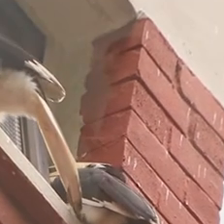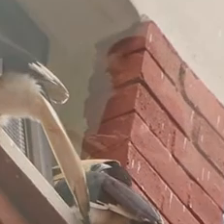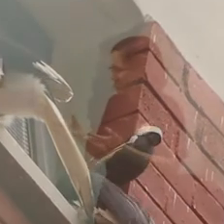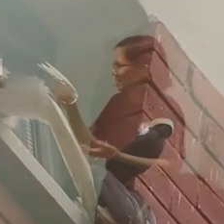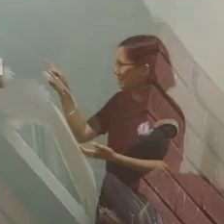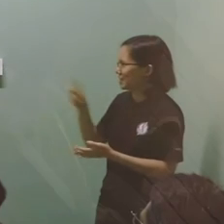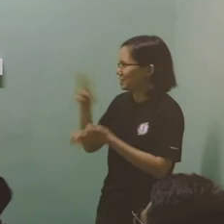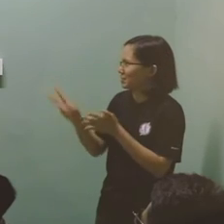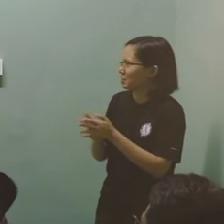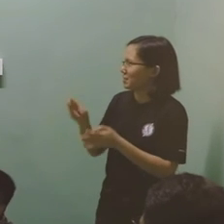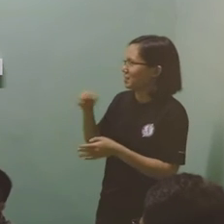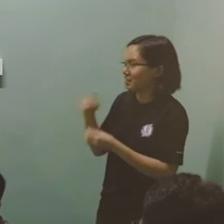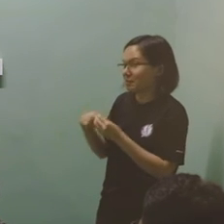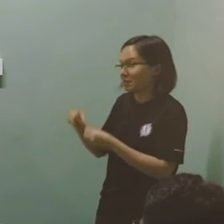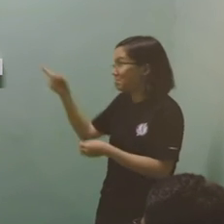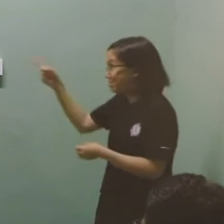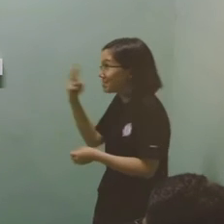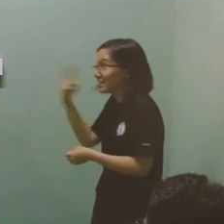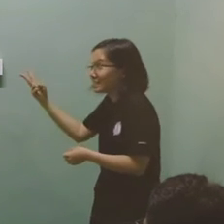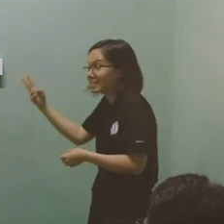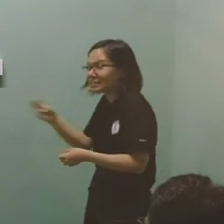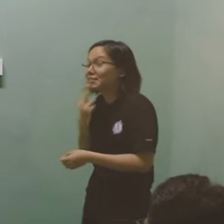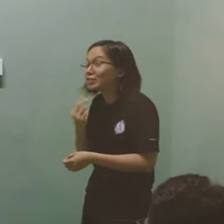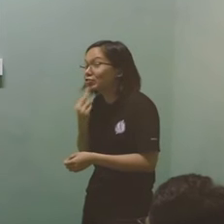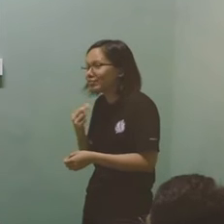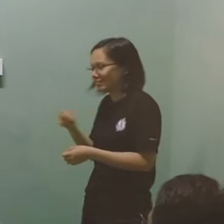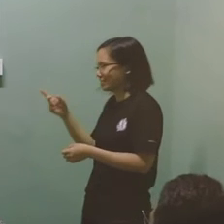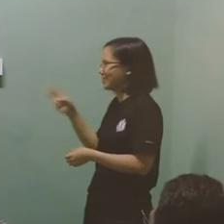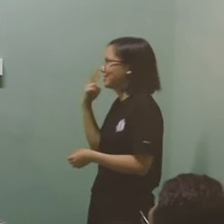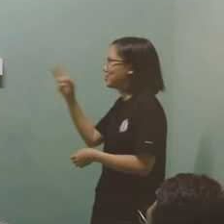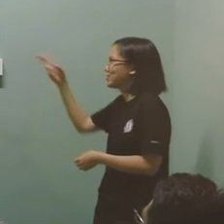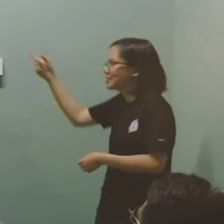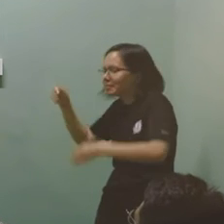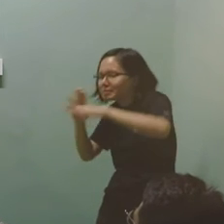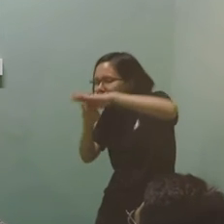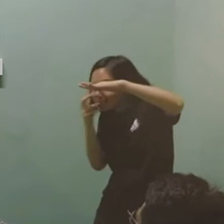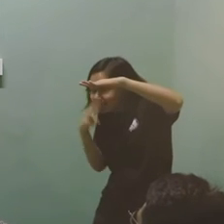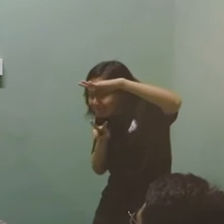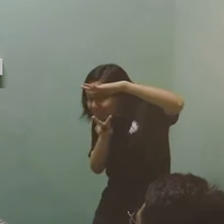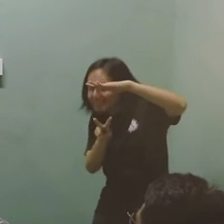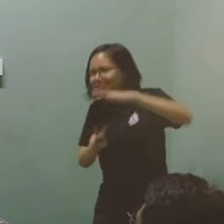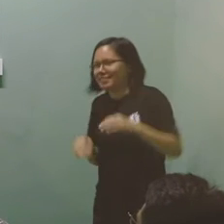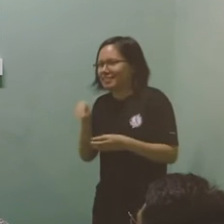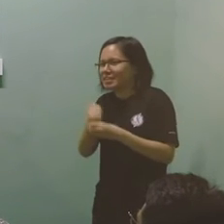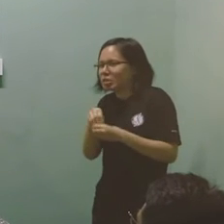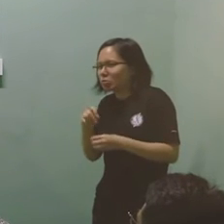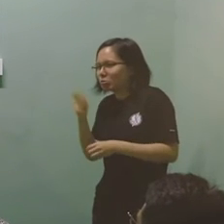So, very cute. You see hornbills peeking into someone's toilet. To be honest, I don't know if it's toilet or bedroom because I